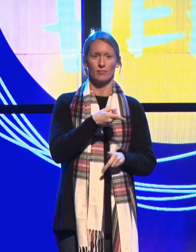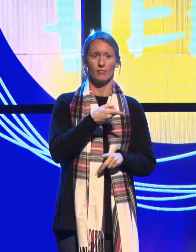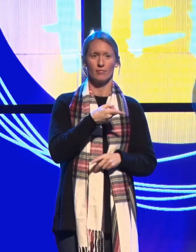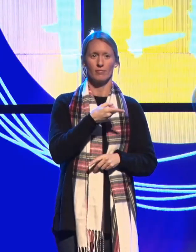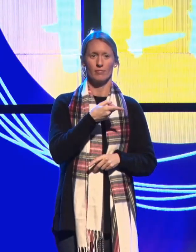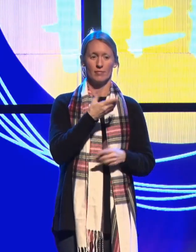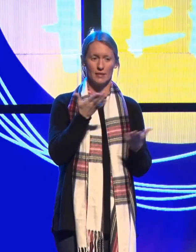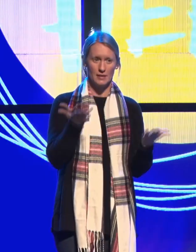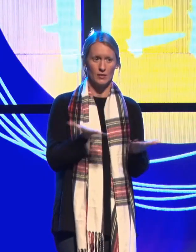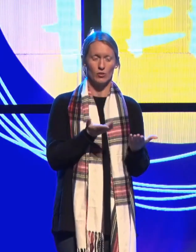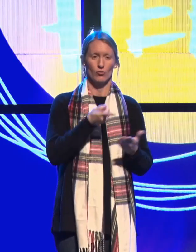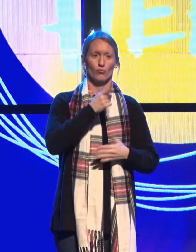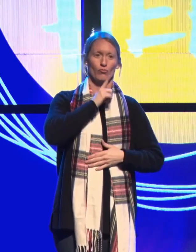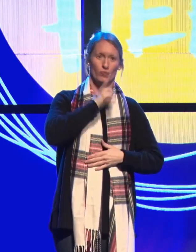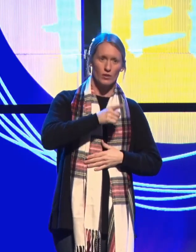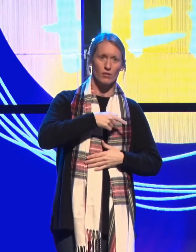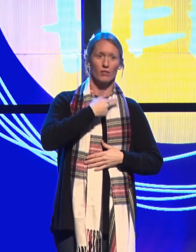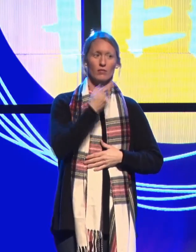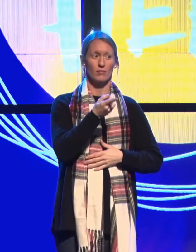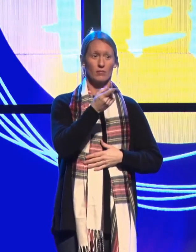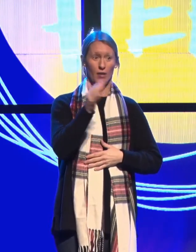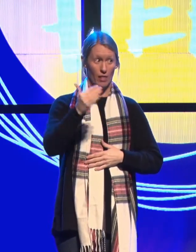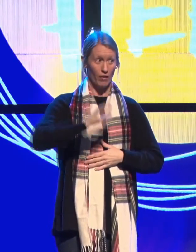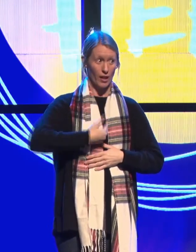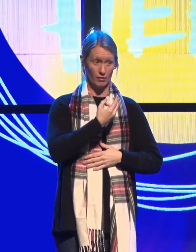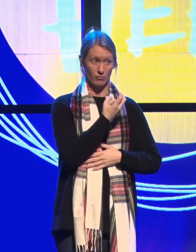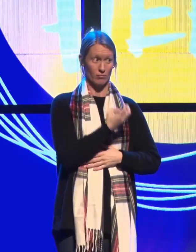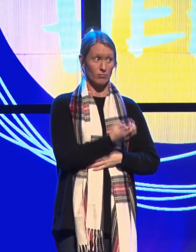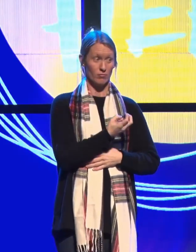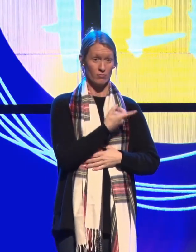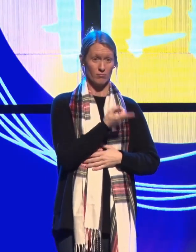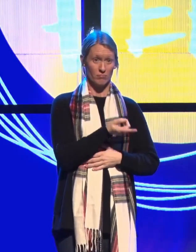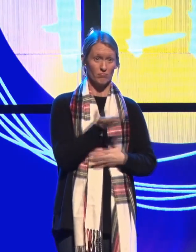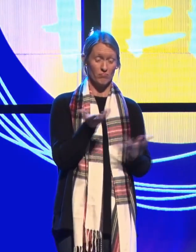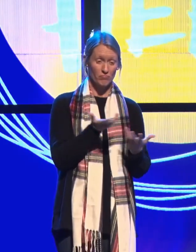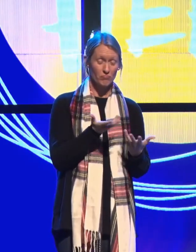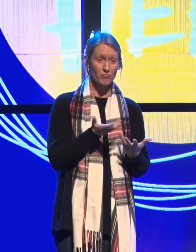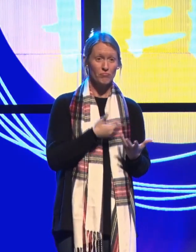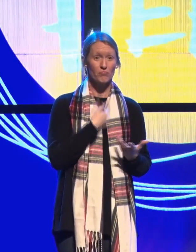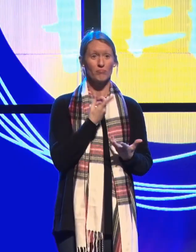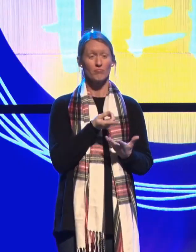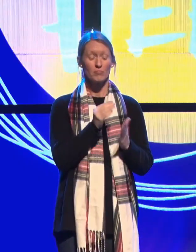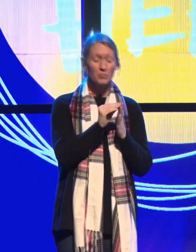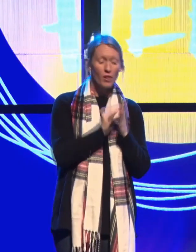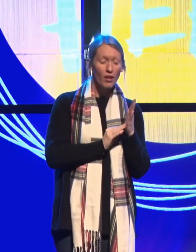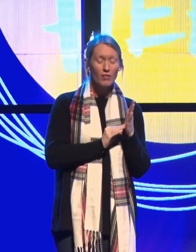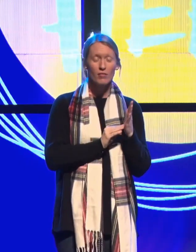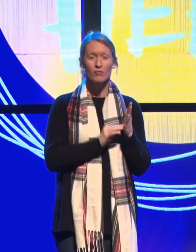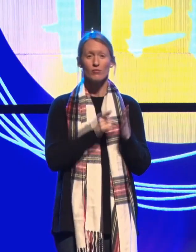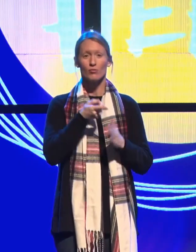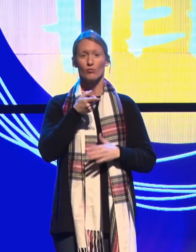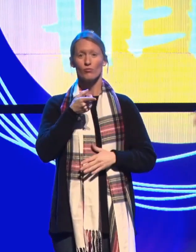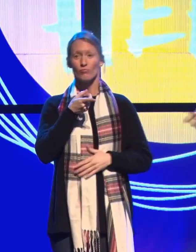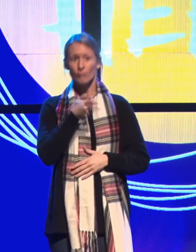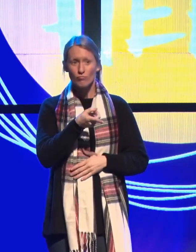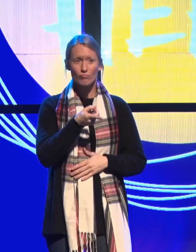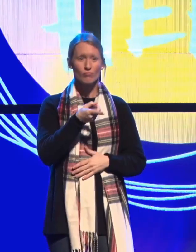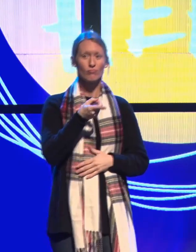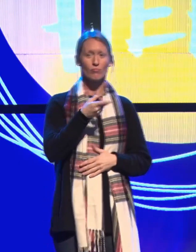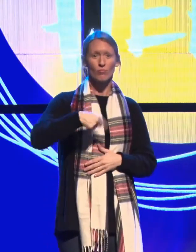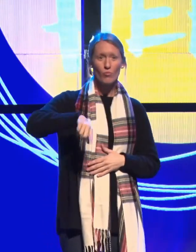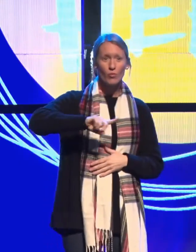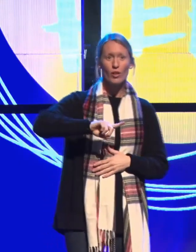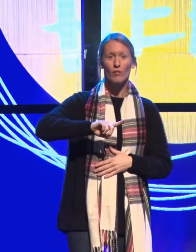outside of you, that like we could invite Satan to church and Satan could sit here with Vi and hang out and fill in his talk notes or her talk notes or their talk notes,